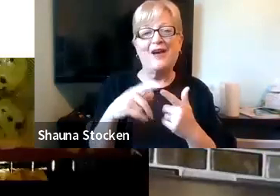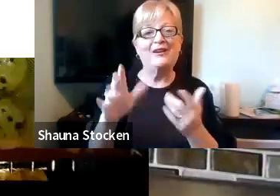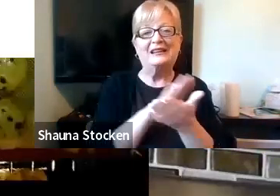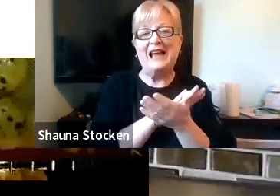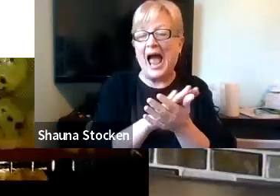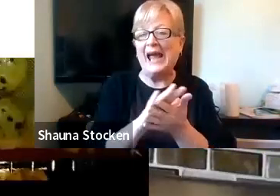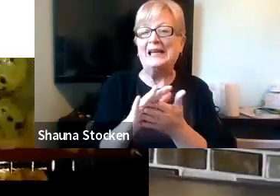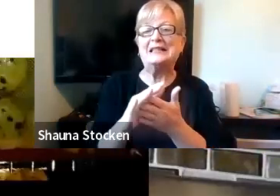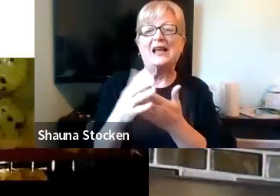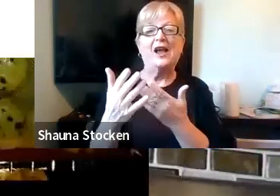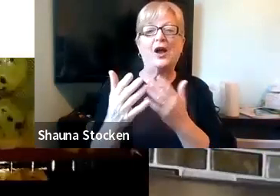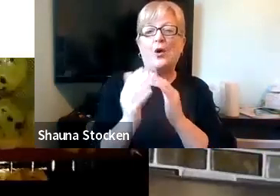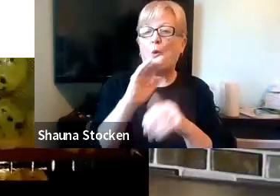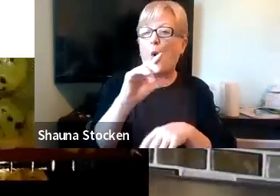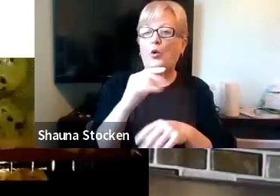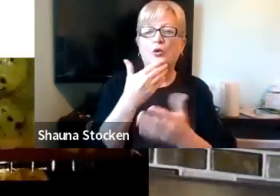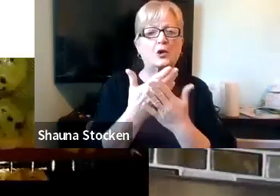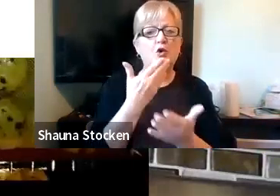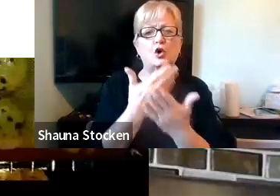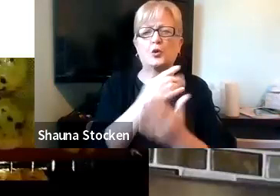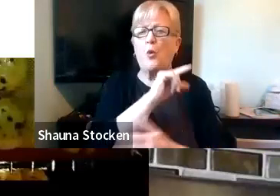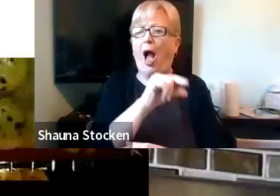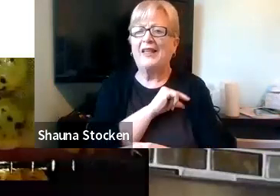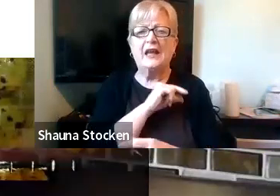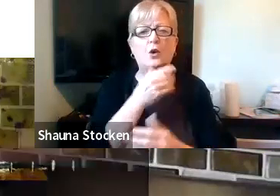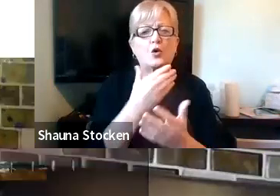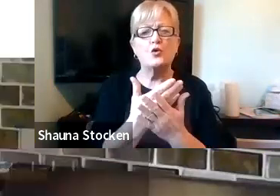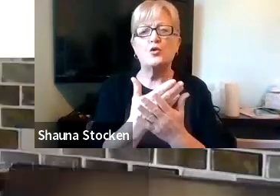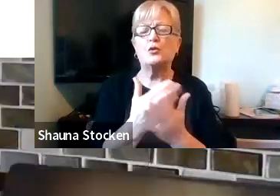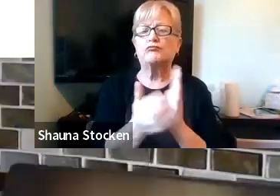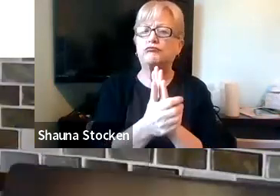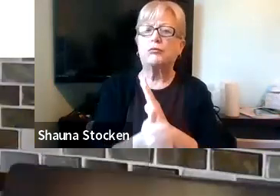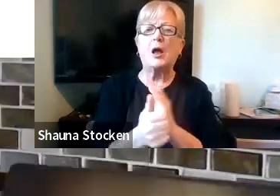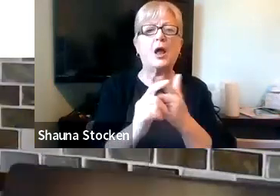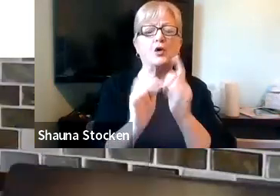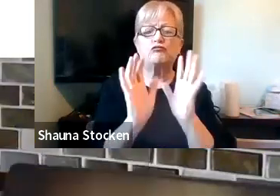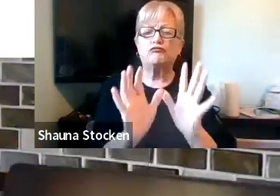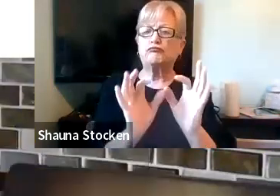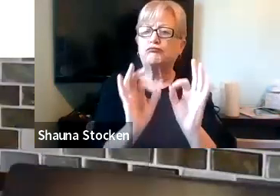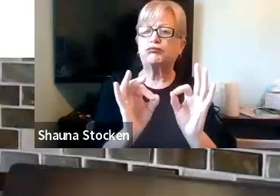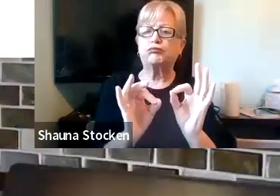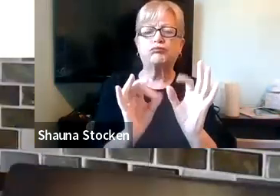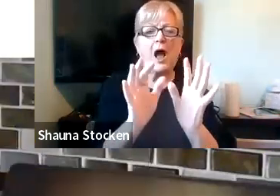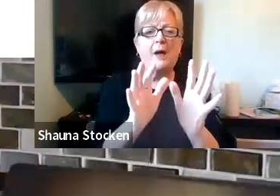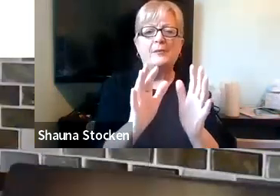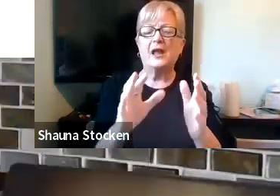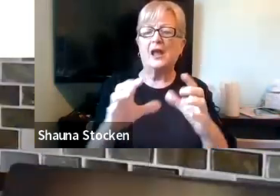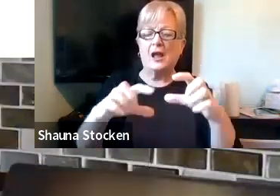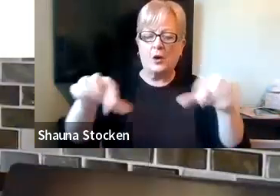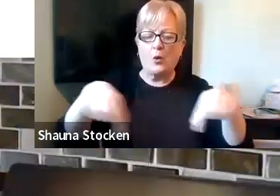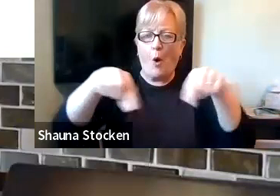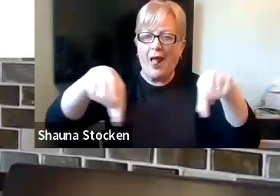heating coils in here. It works as a convection oven. There are fans in the back. It just does all kinds of amazing cool things, and it's a